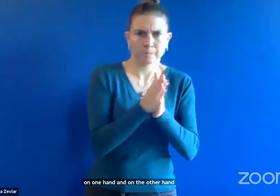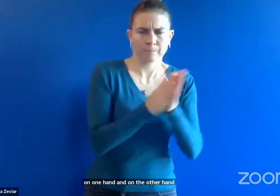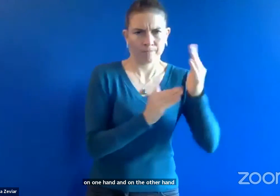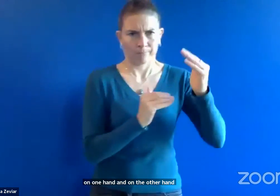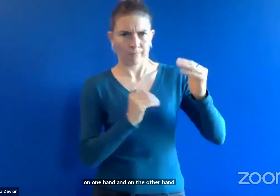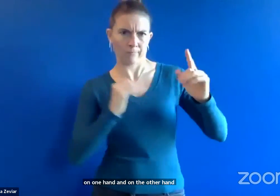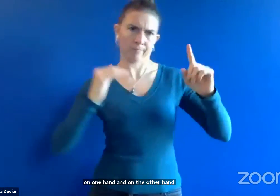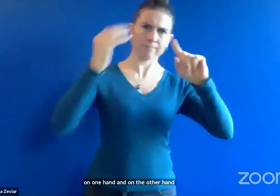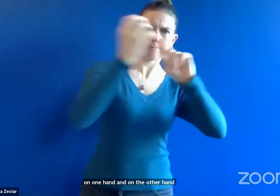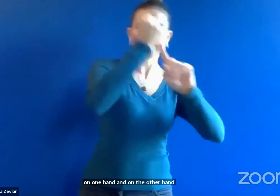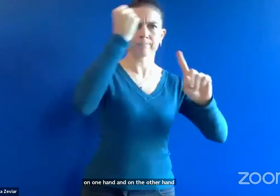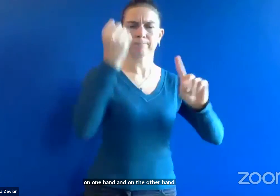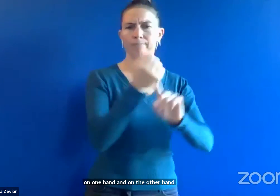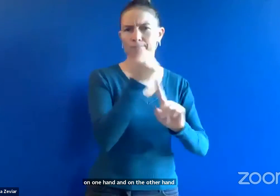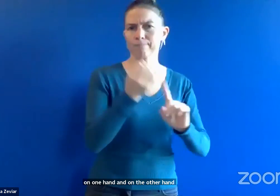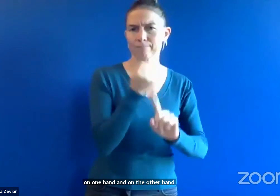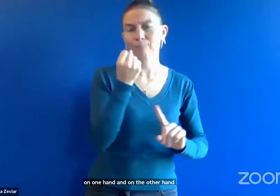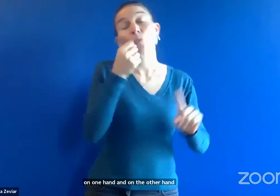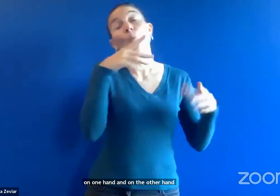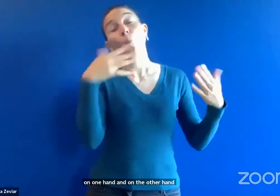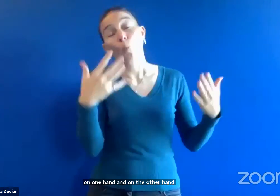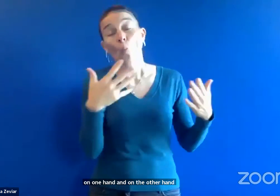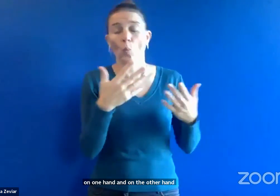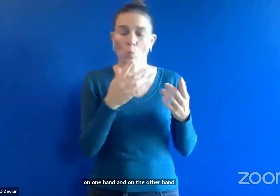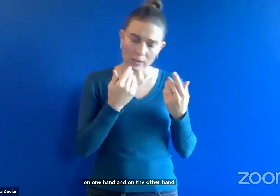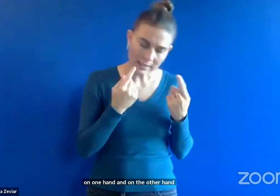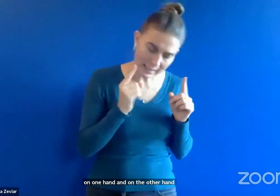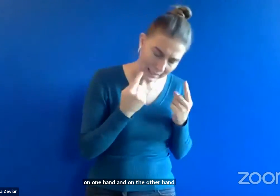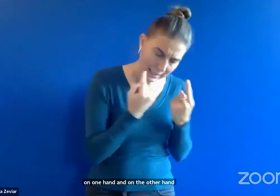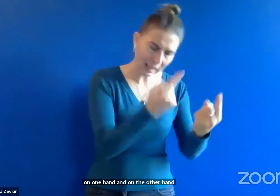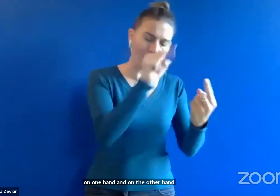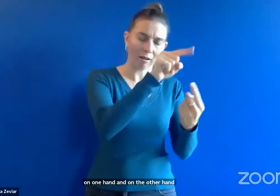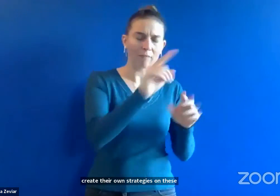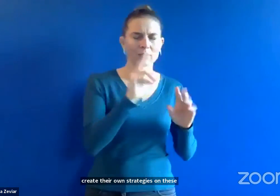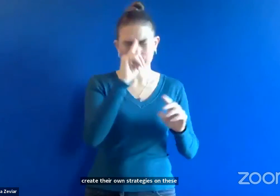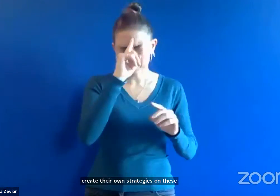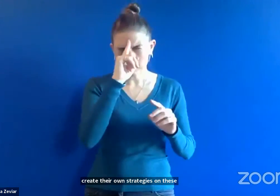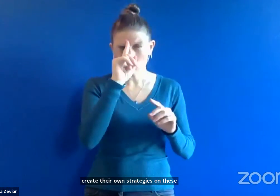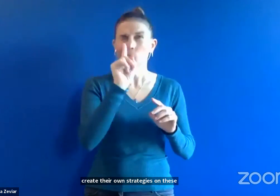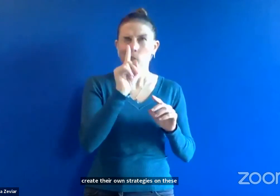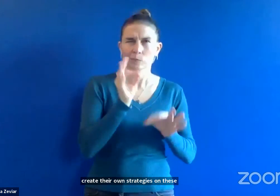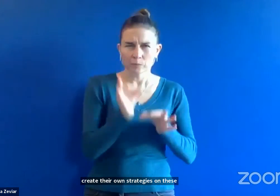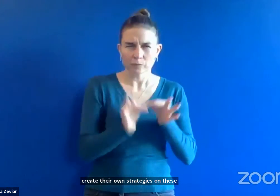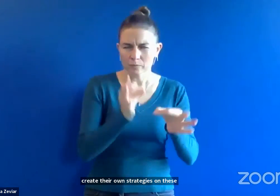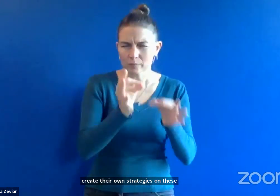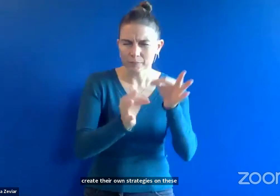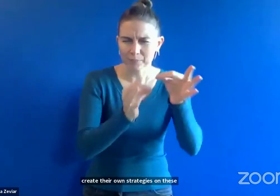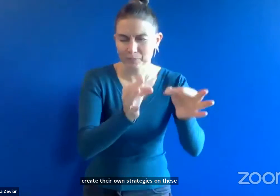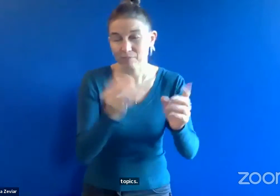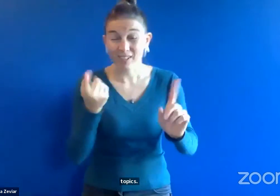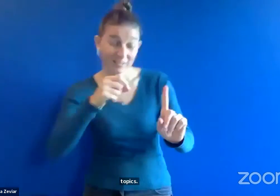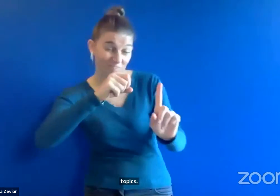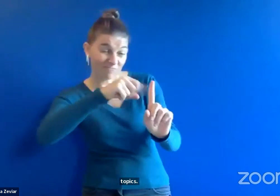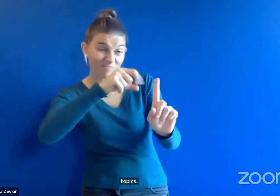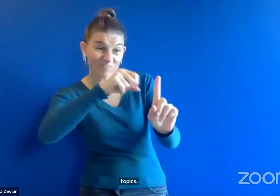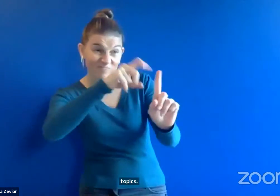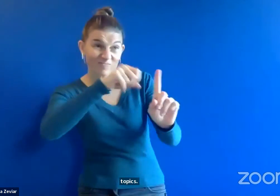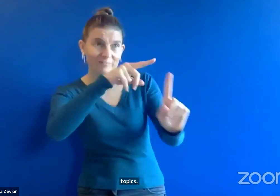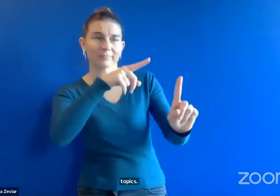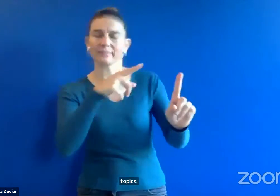own strategies on these topics. So it can really be a stimulus to have